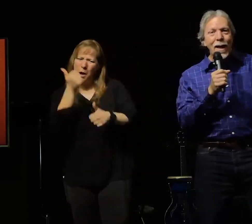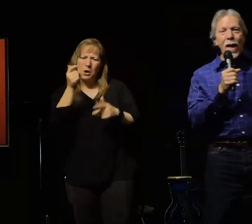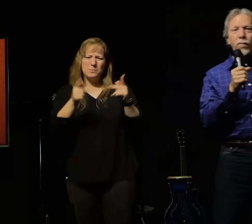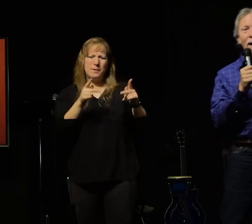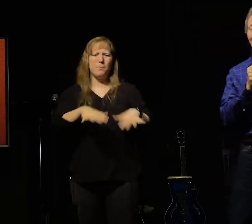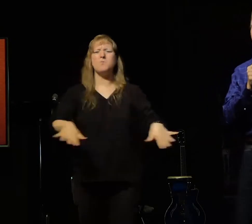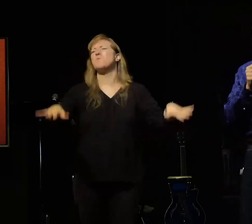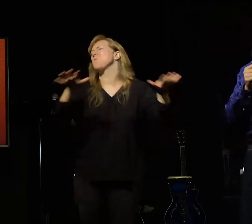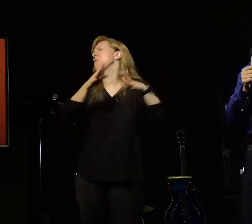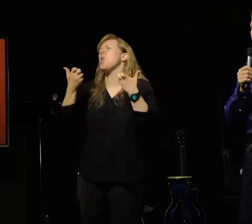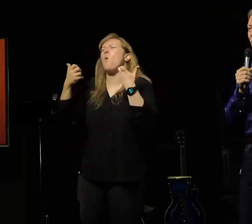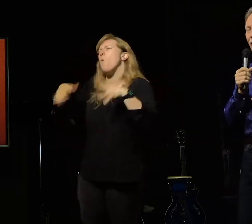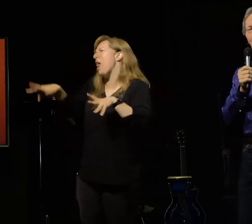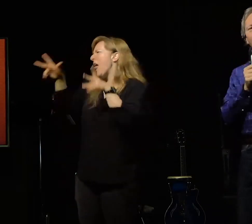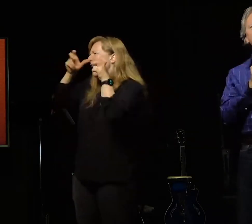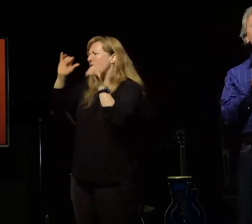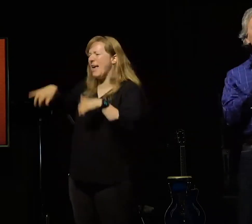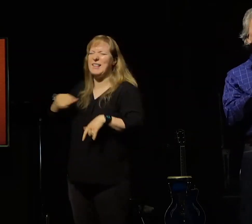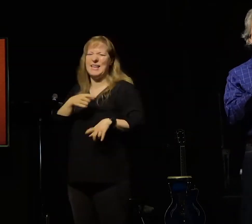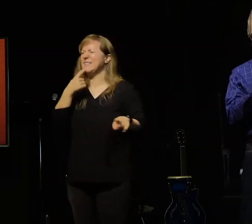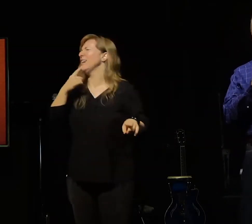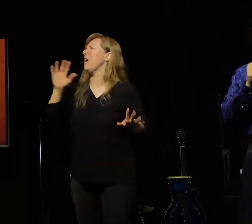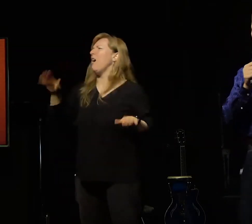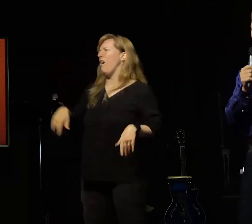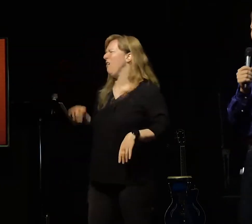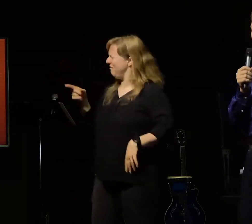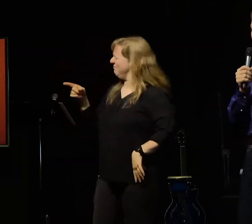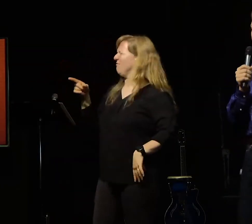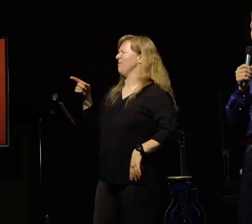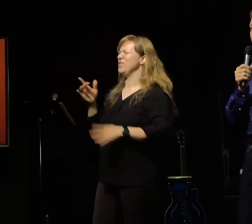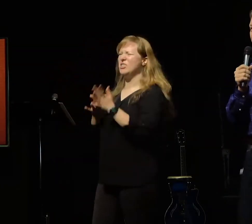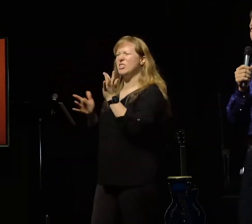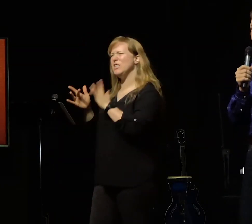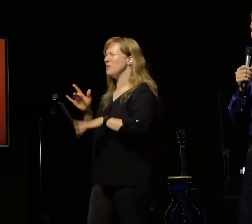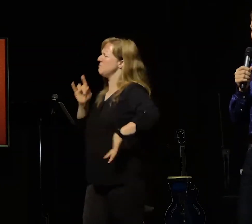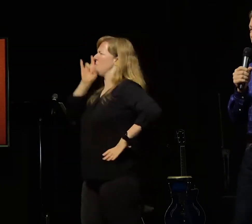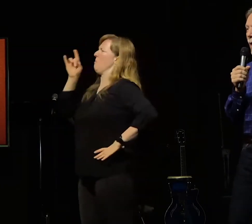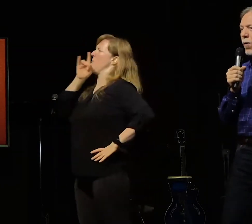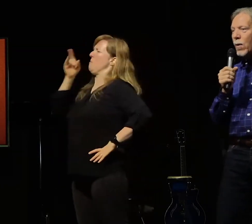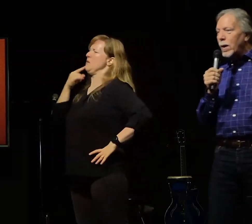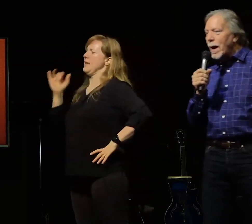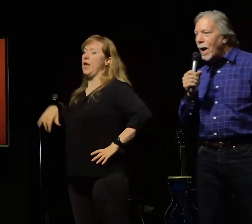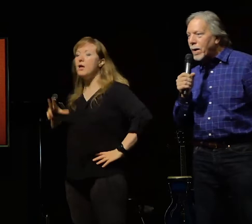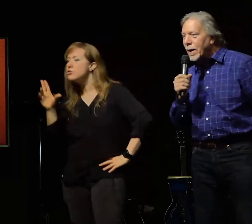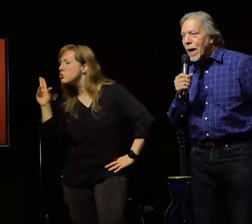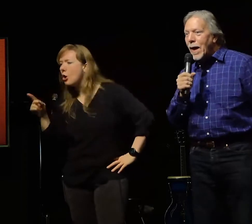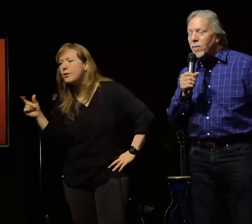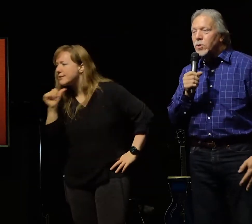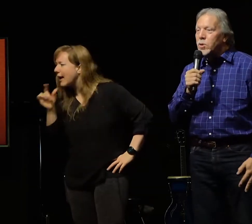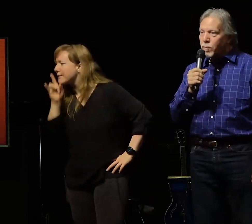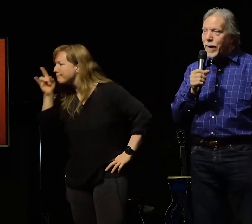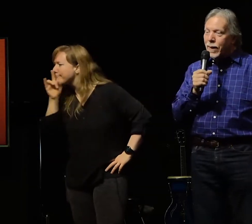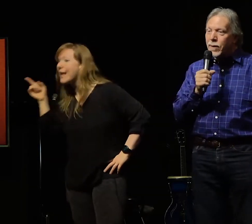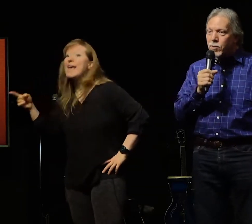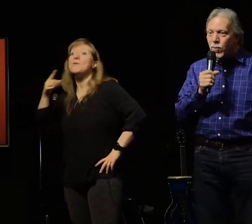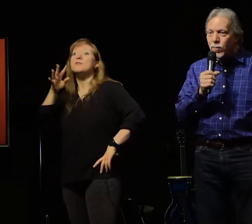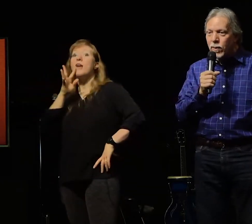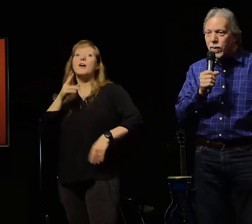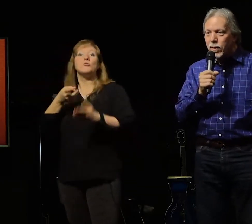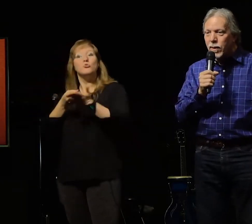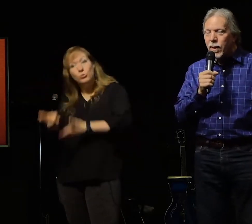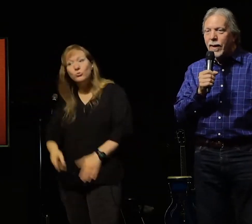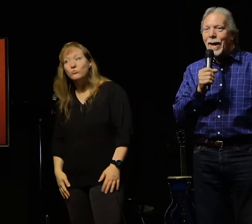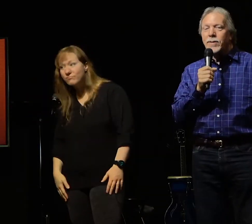that. In fact, they consider it, boy, he was very arrogant, wasn't he, to make a statement like that. No, he wasn't arrogant. He was just speaking the